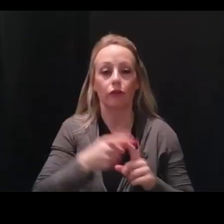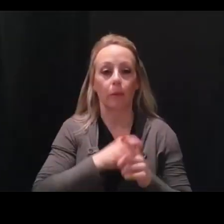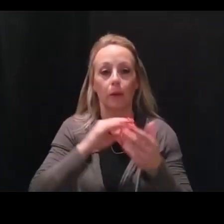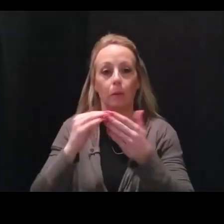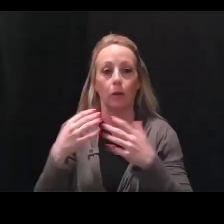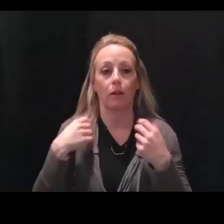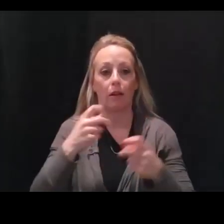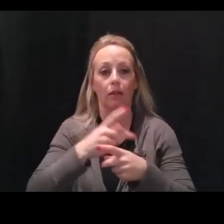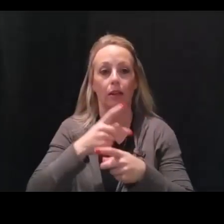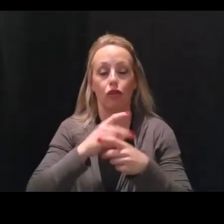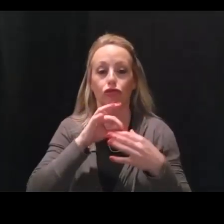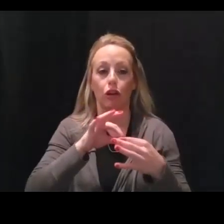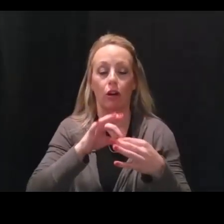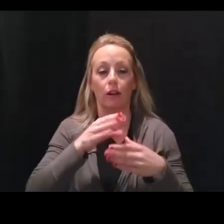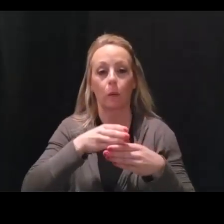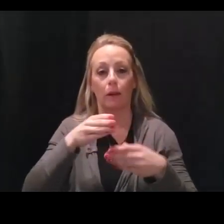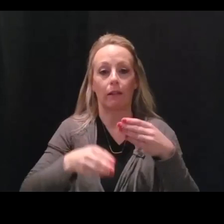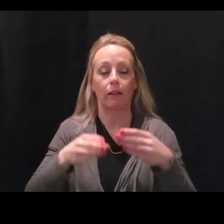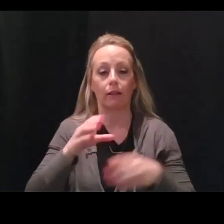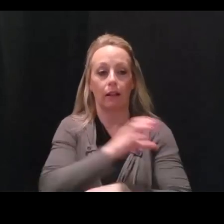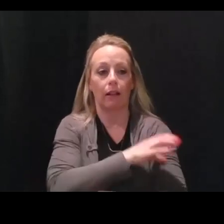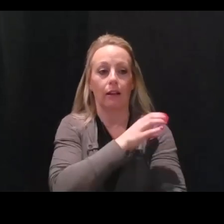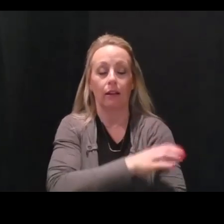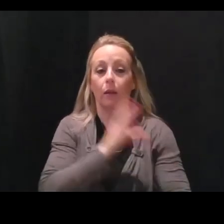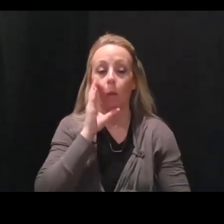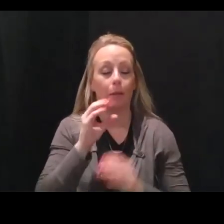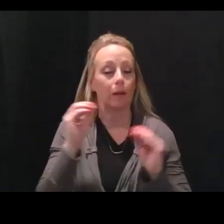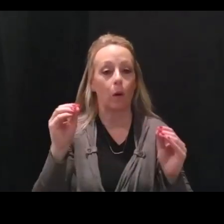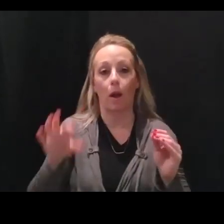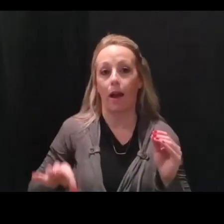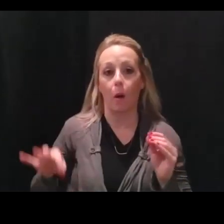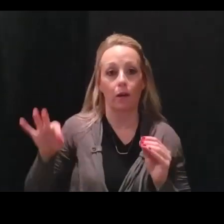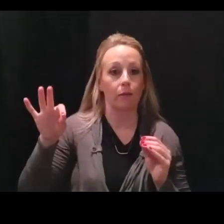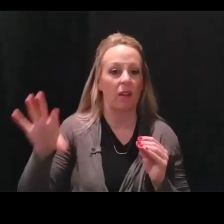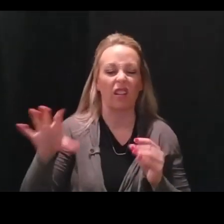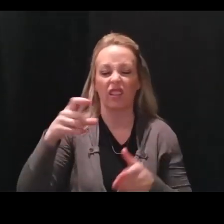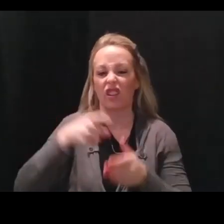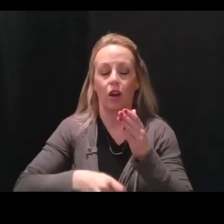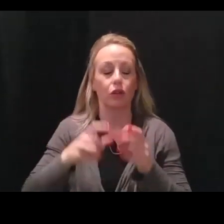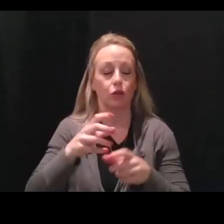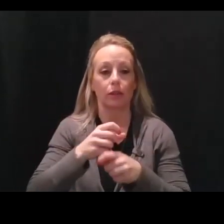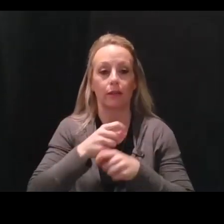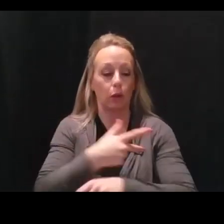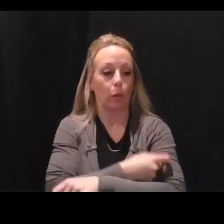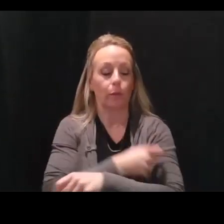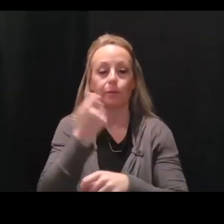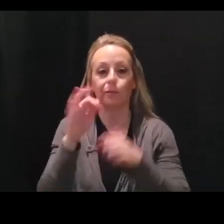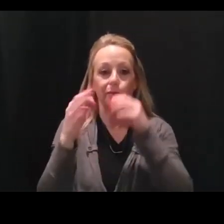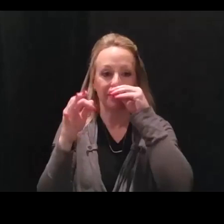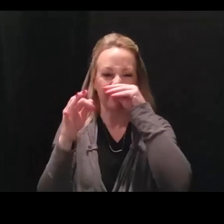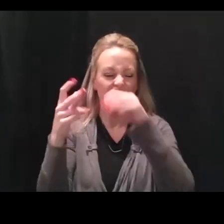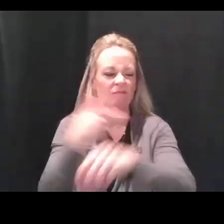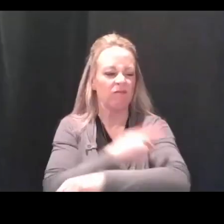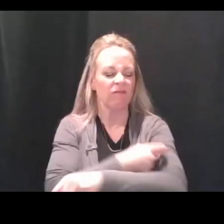weekend clinics. There will be no out-of-pocket cost to receive the COVID-19 vaccination at the Rock Island